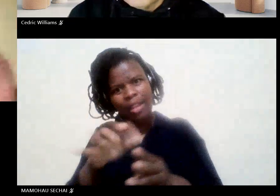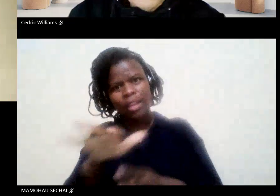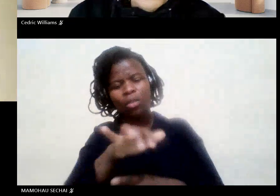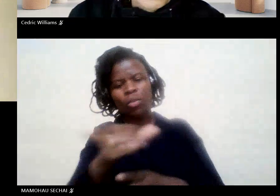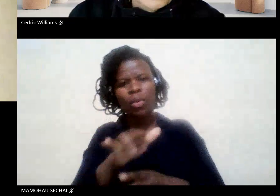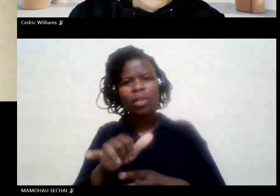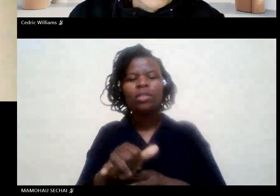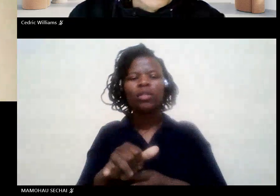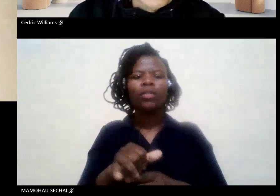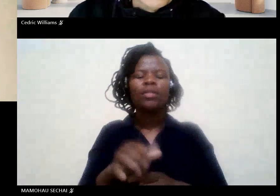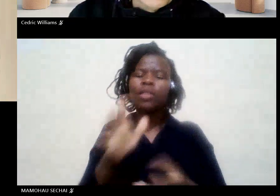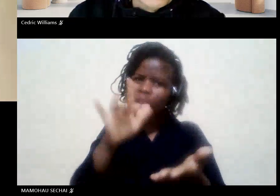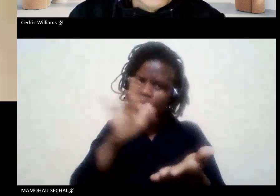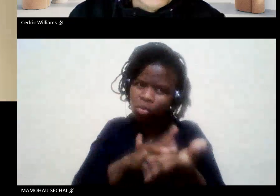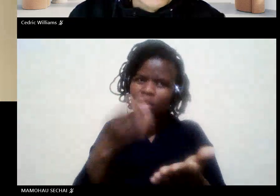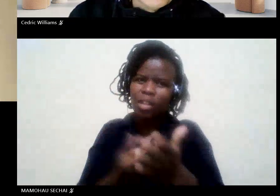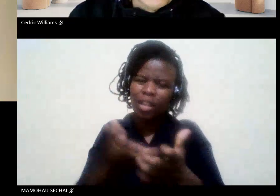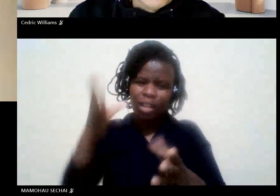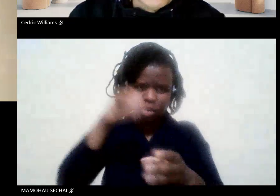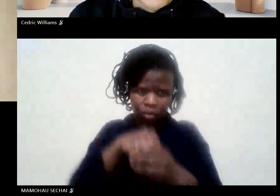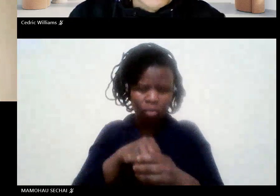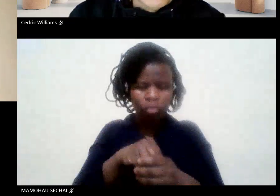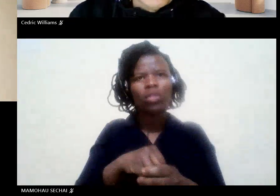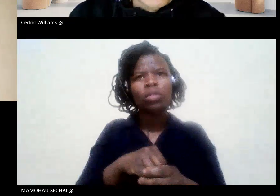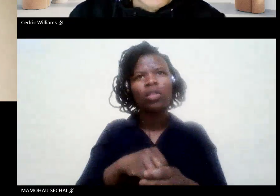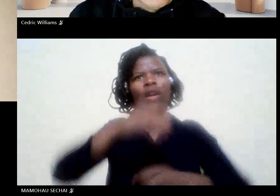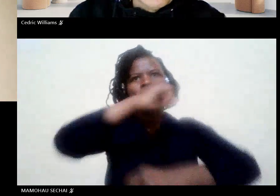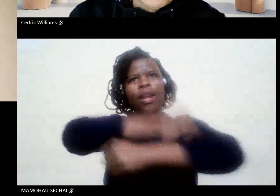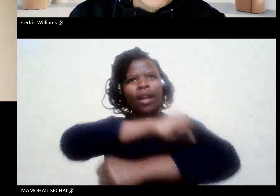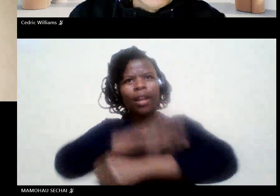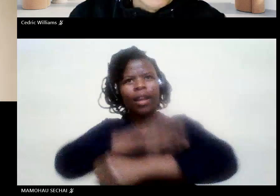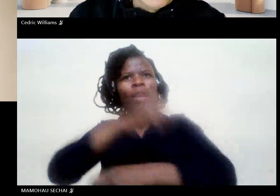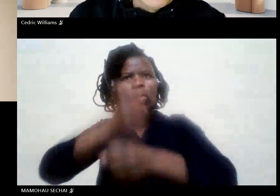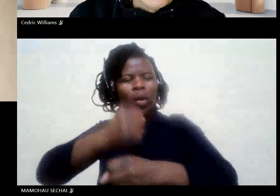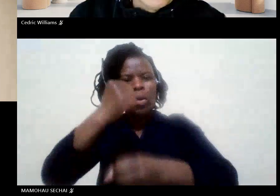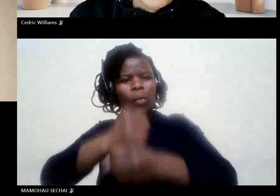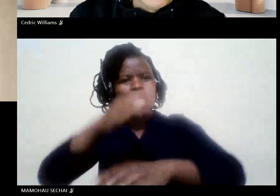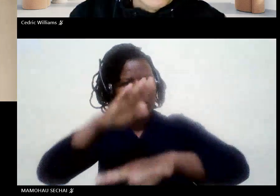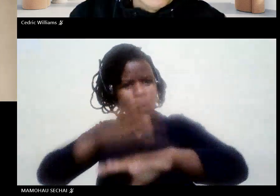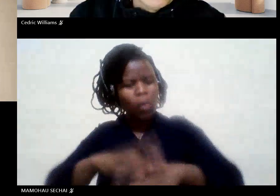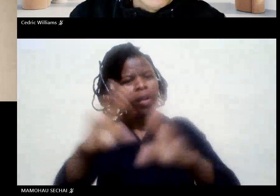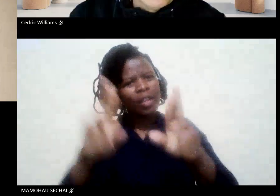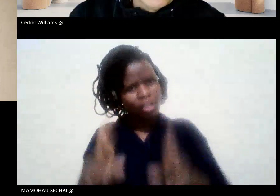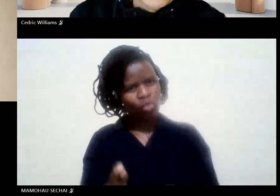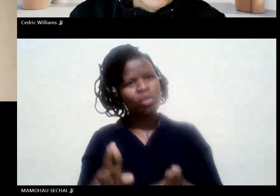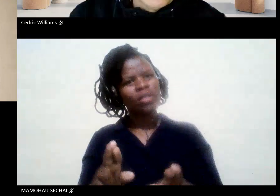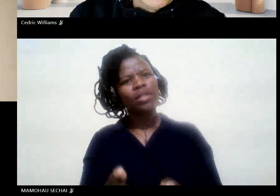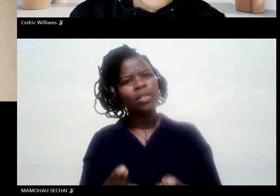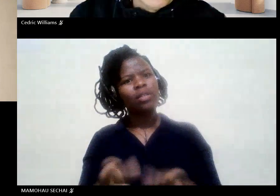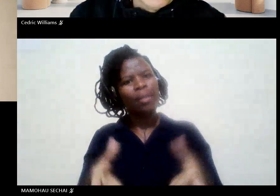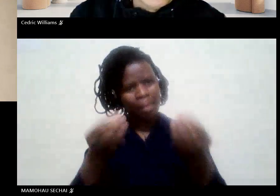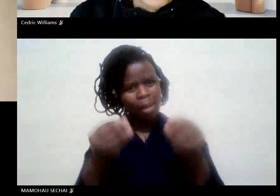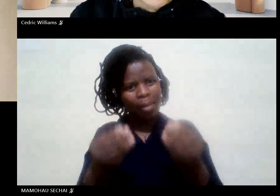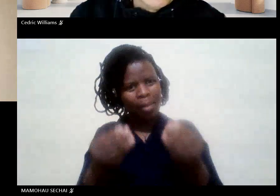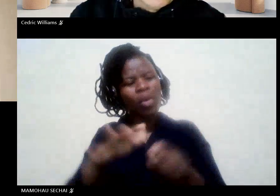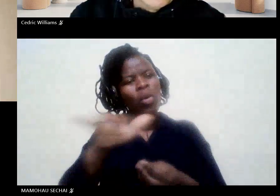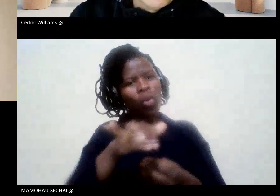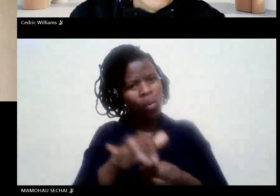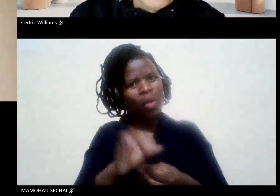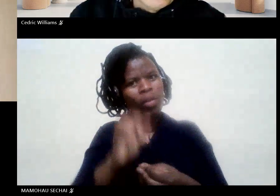institute to include the learner while we work on the resources, while we work on getting the resources which we need? And one of them